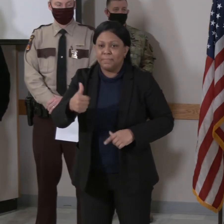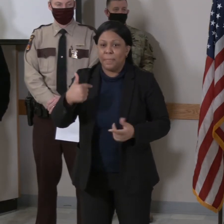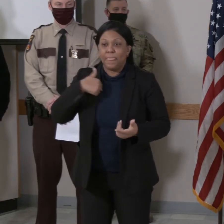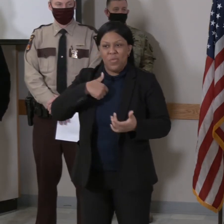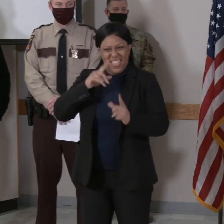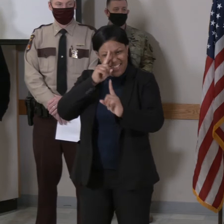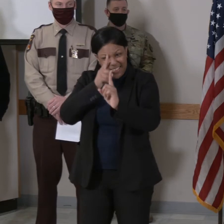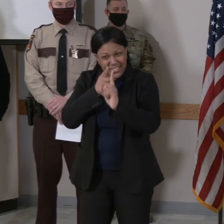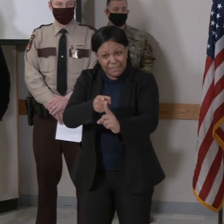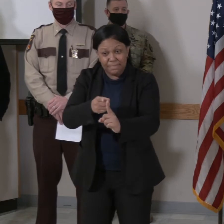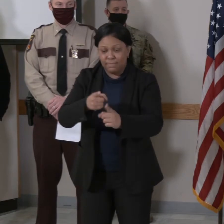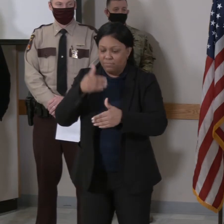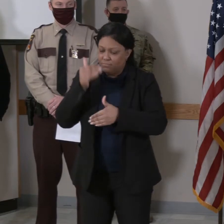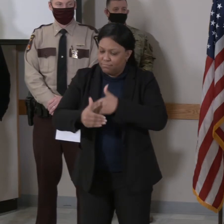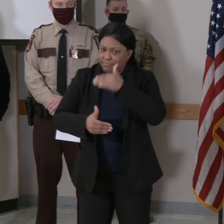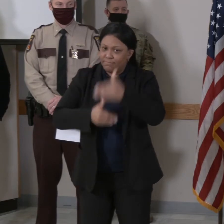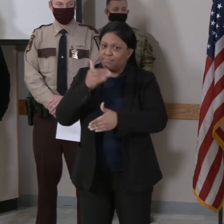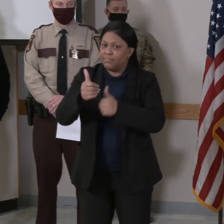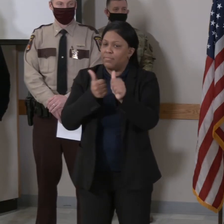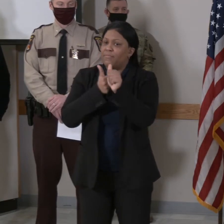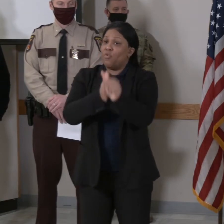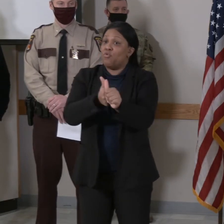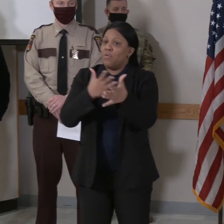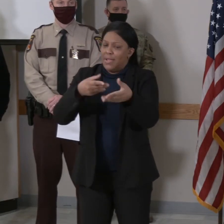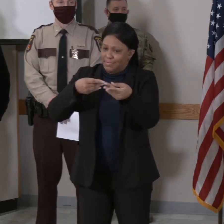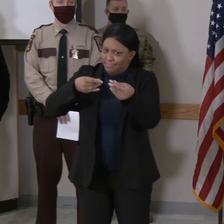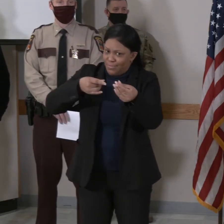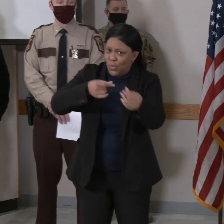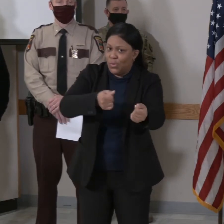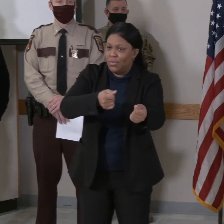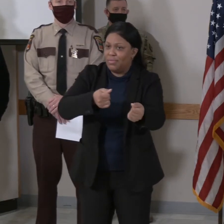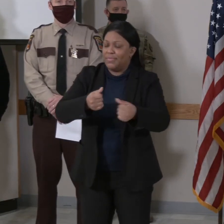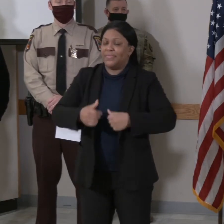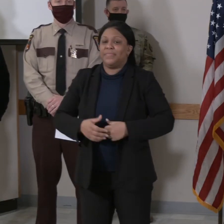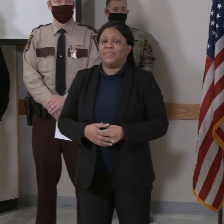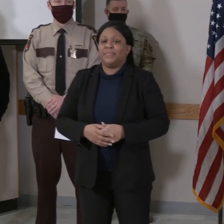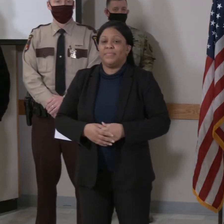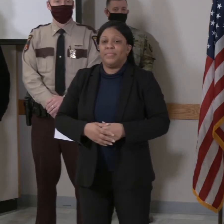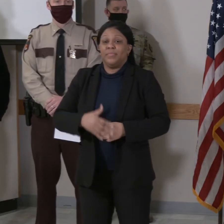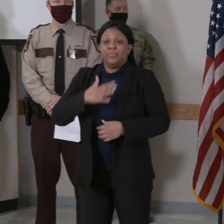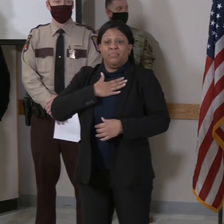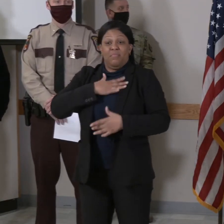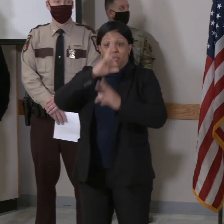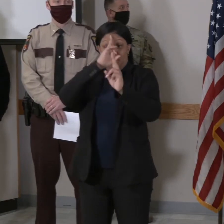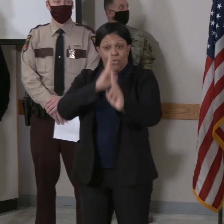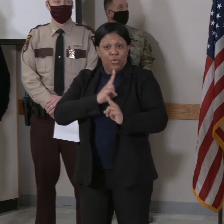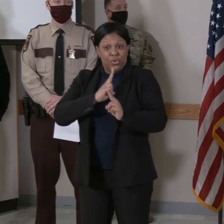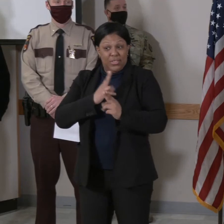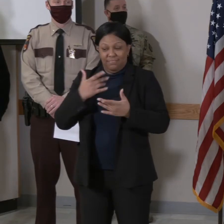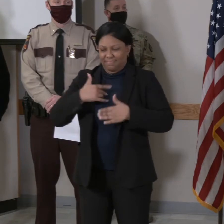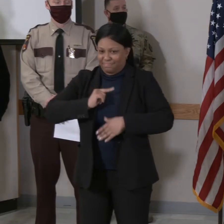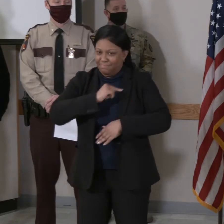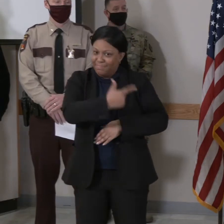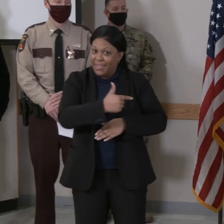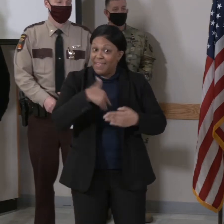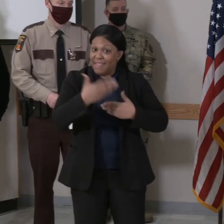should. And it's with great honor I introduce our next guest, who's the best, Colonel